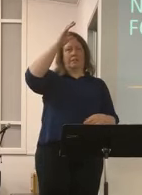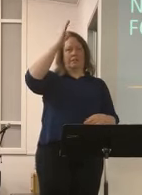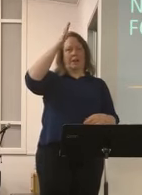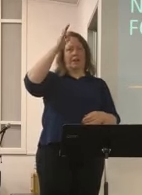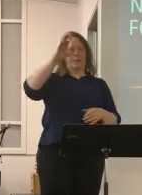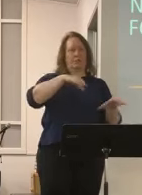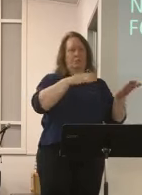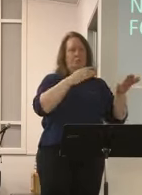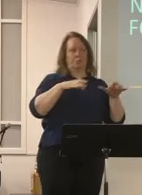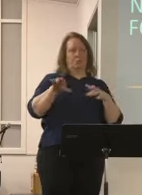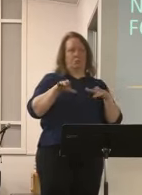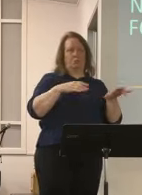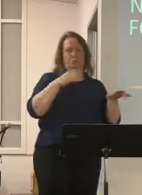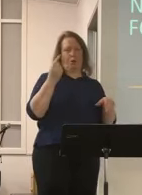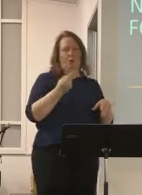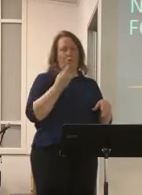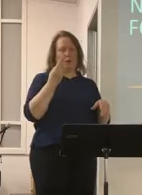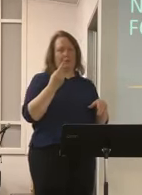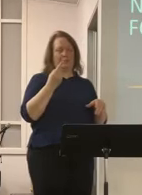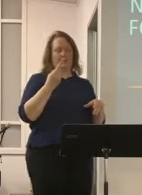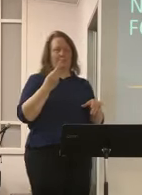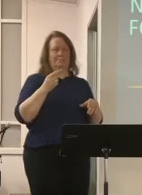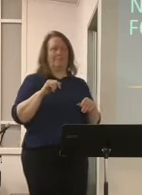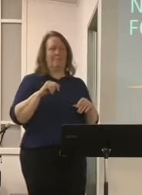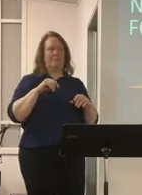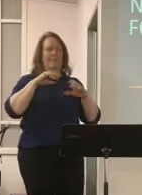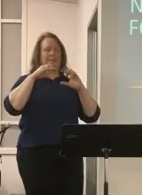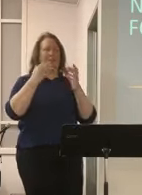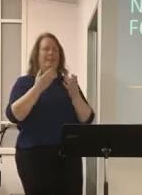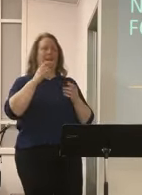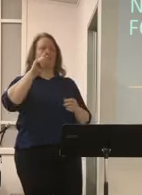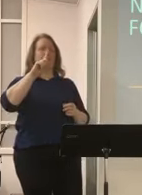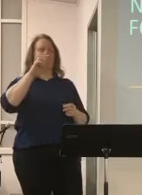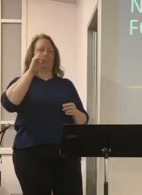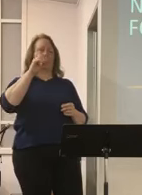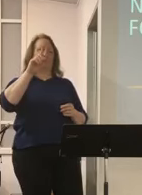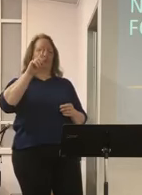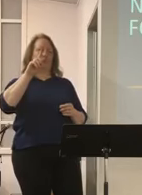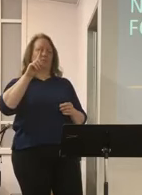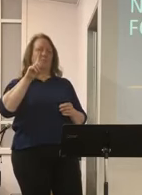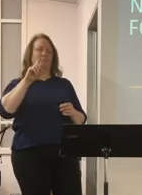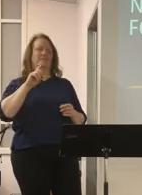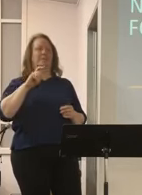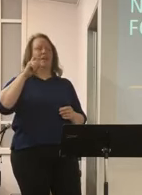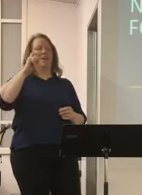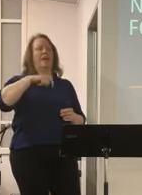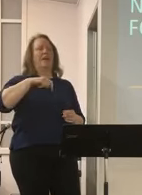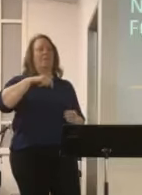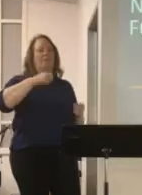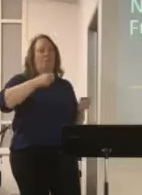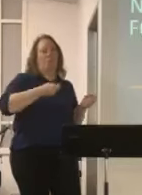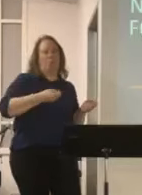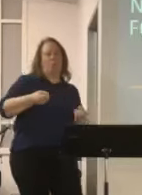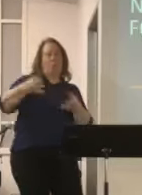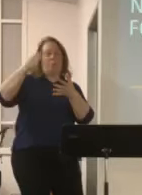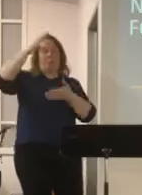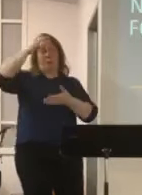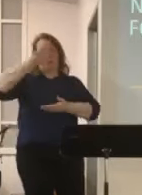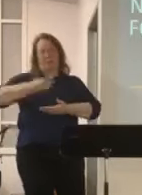of 101, you know? Class 101, when you're a dad, you gotta throw your boys in a pool. You just got